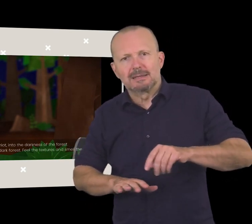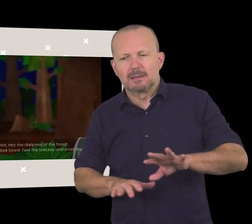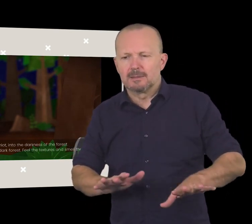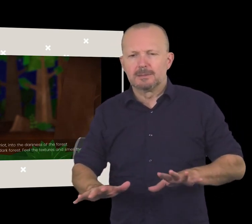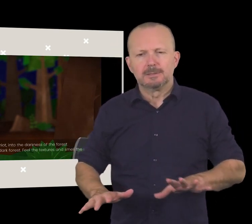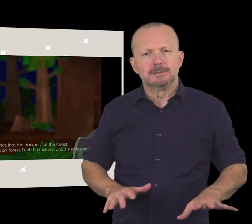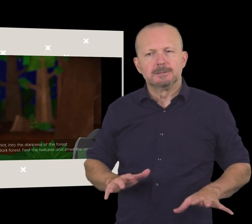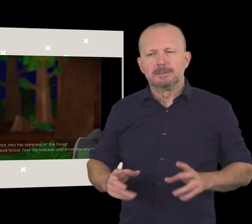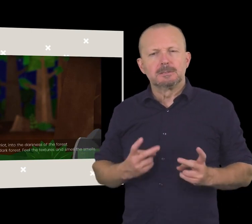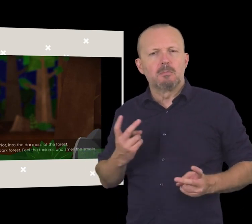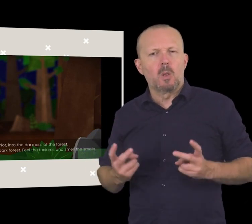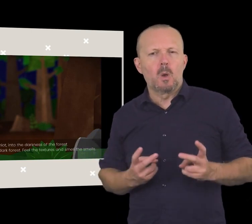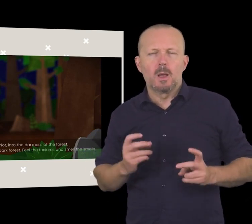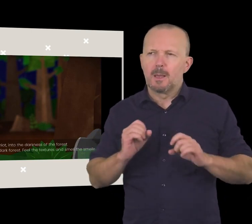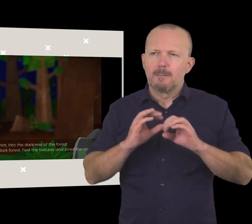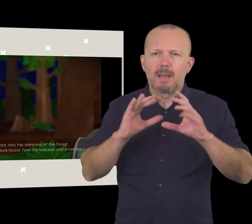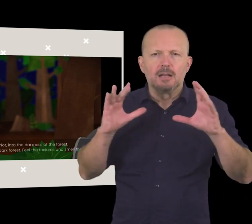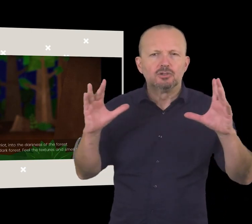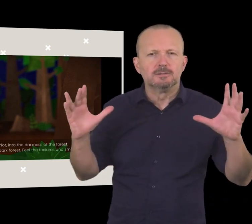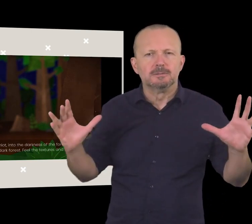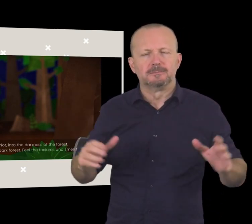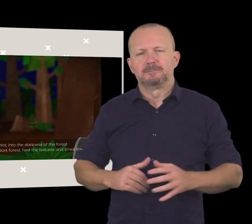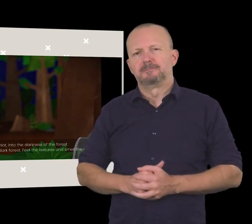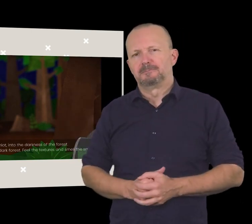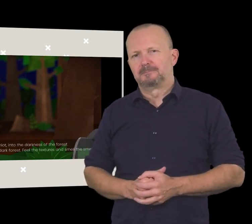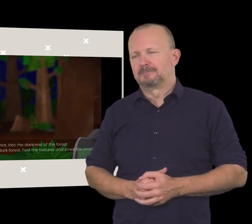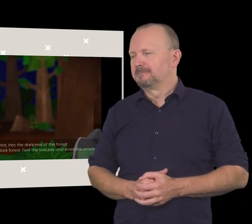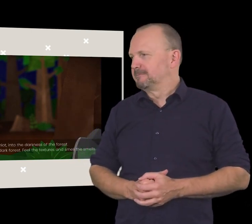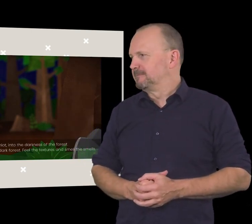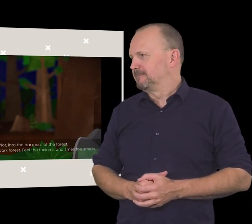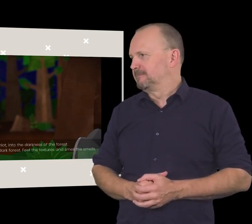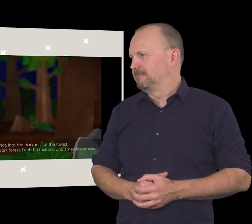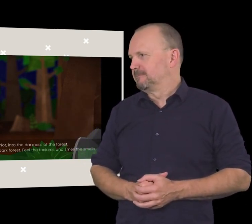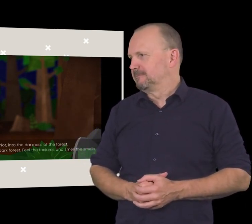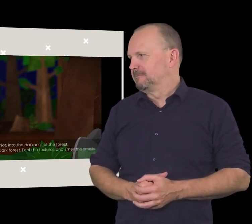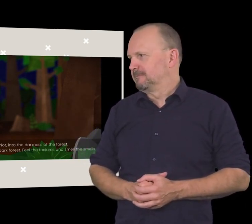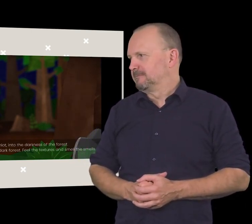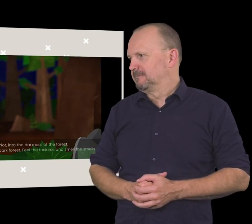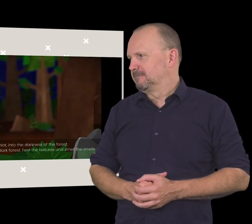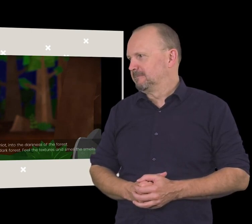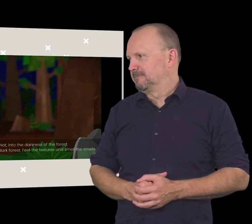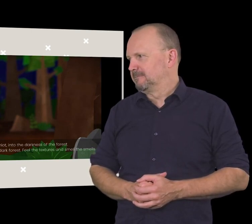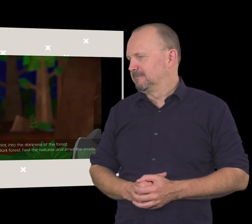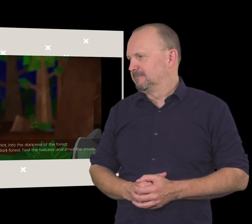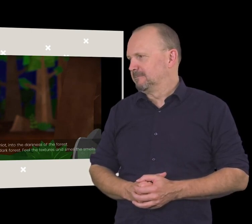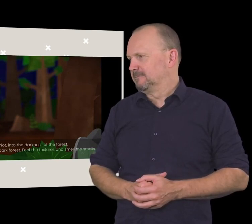sprinkle around and explore, smell.